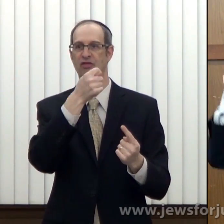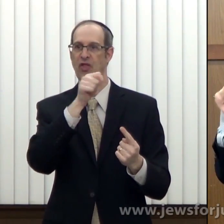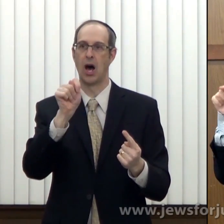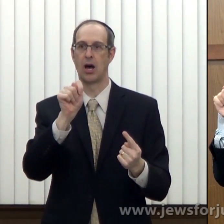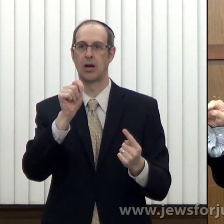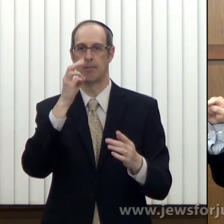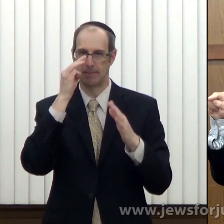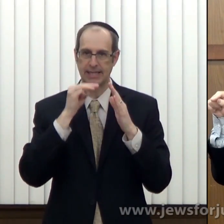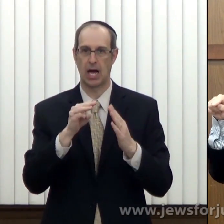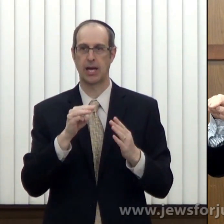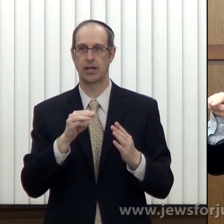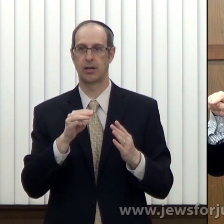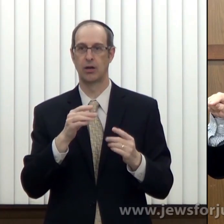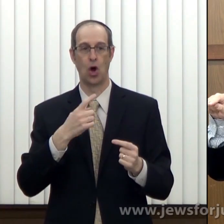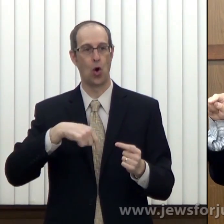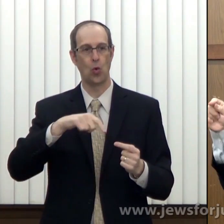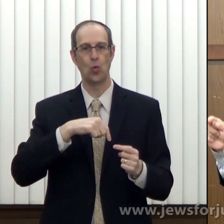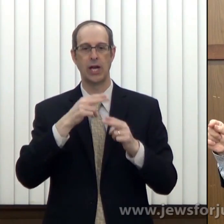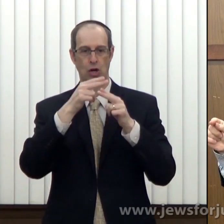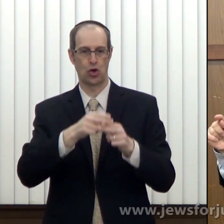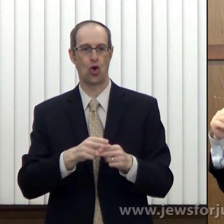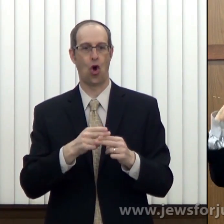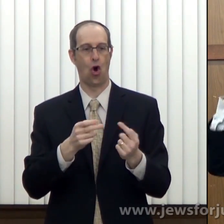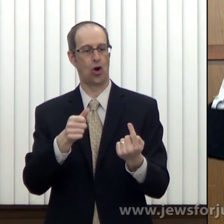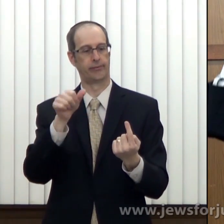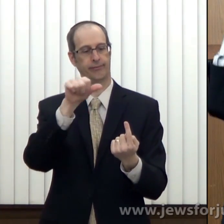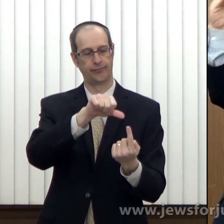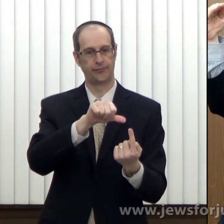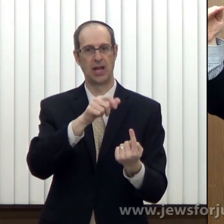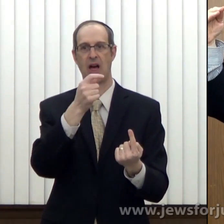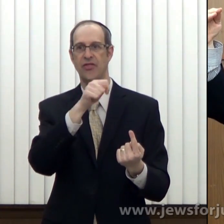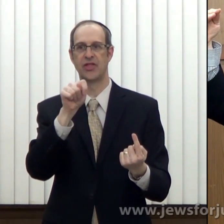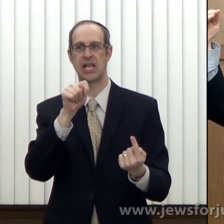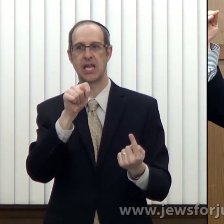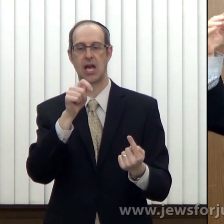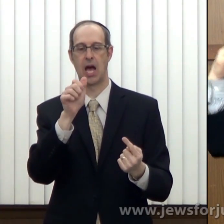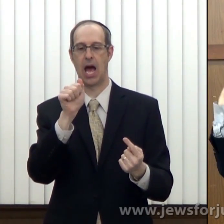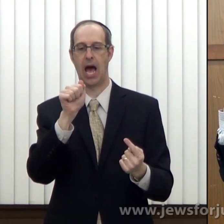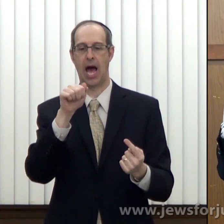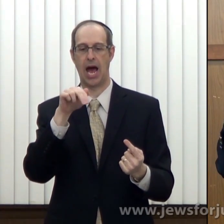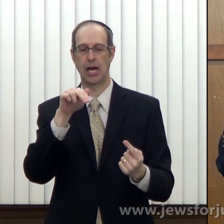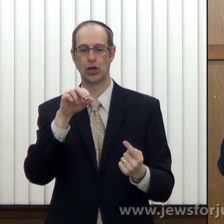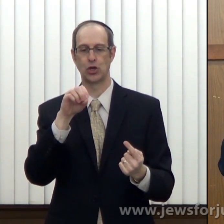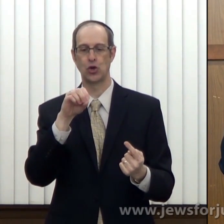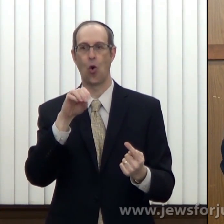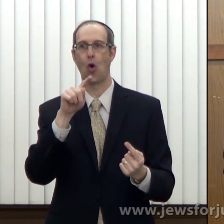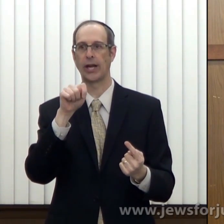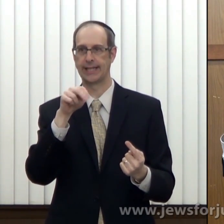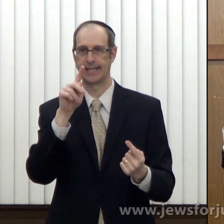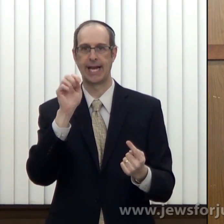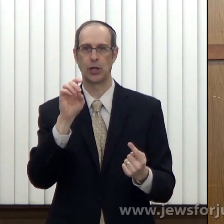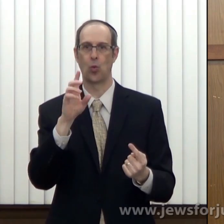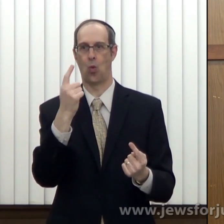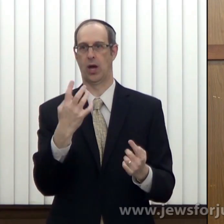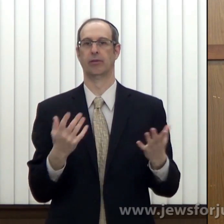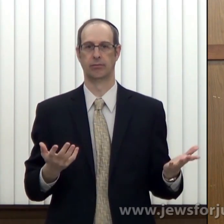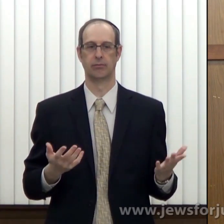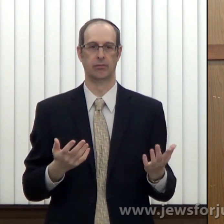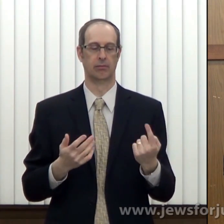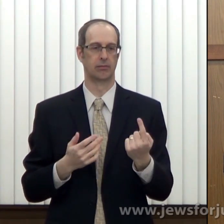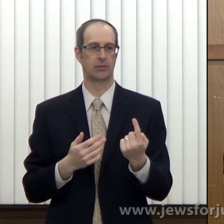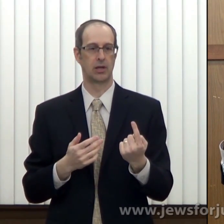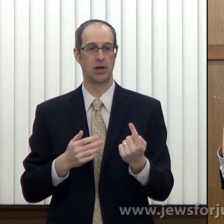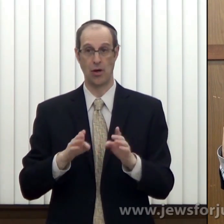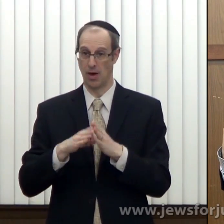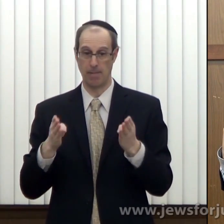Messiah. We call that anointed one the anointed one. Again, the Bible never calls this